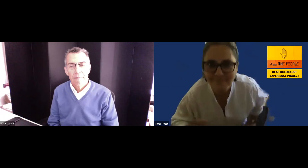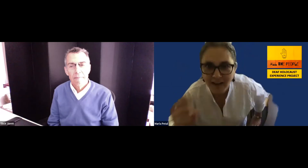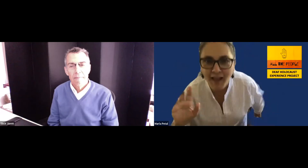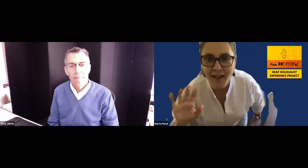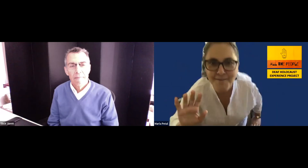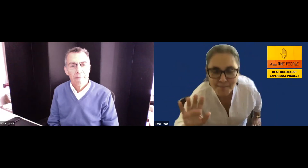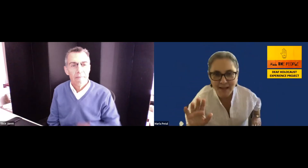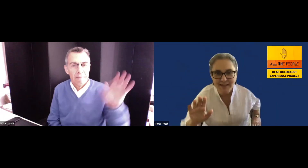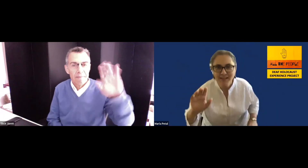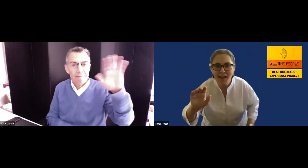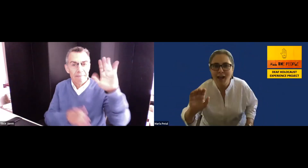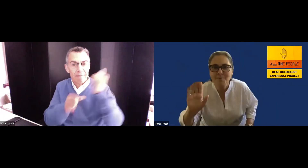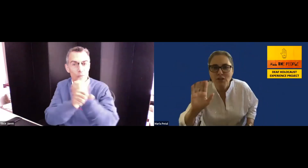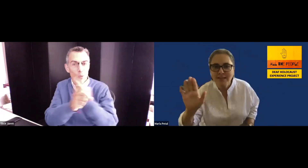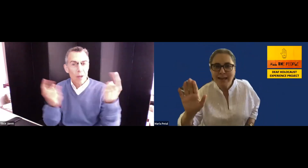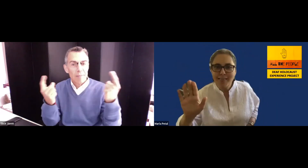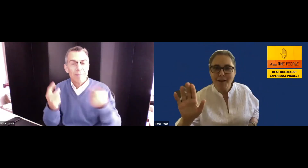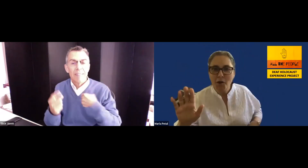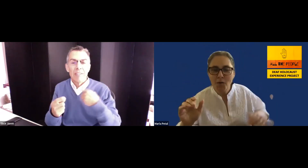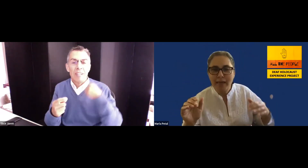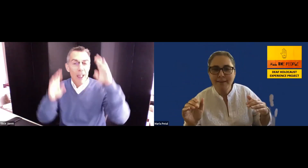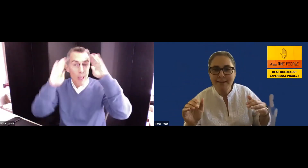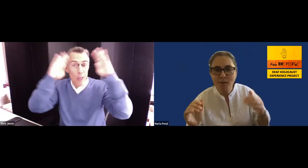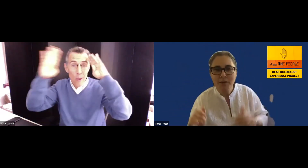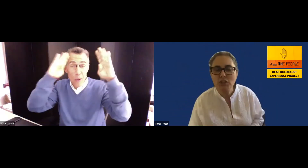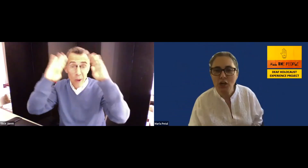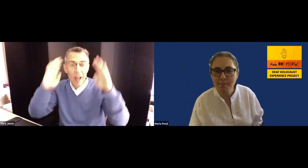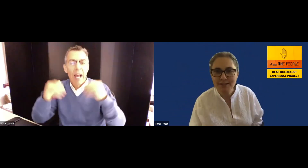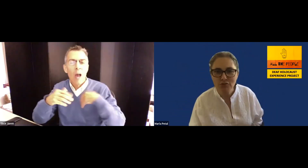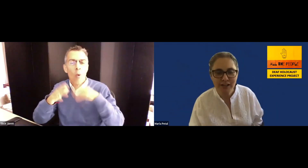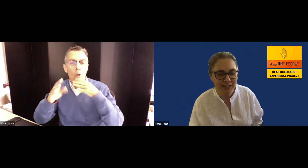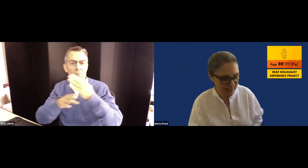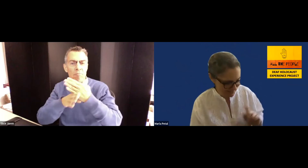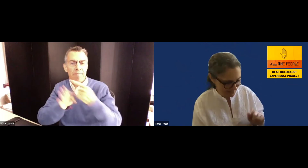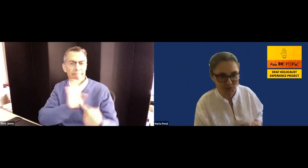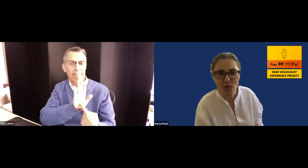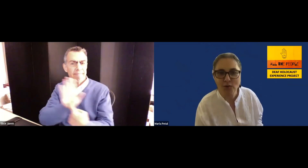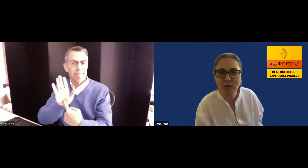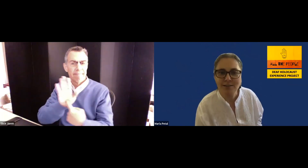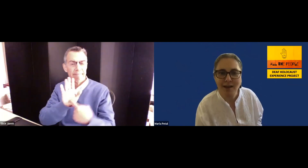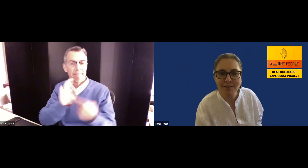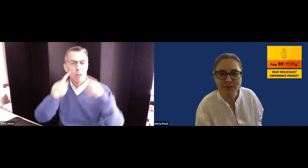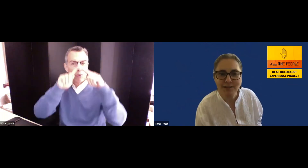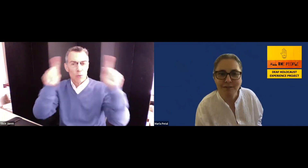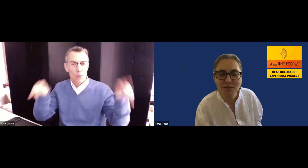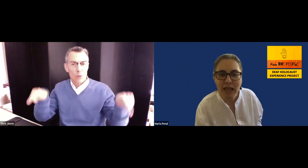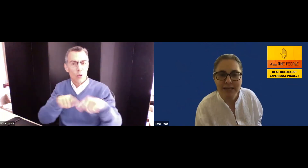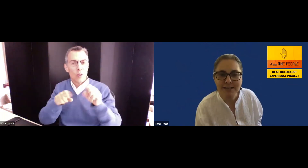Hi, everybody. I'm just saying hello, and now I'm going to share my screen so you can see a few slides here.